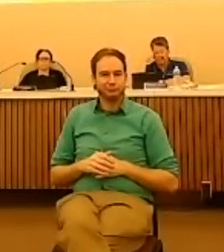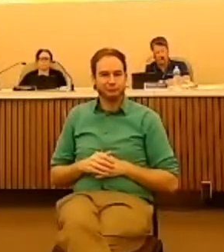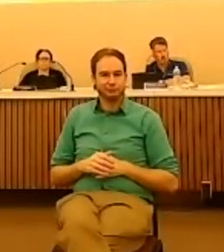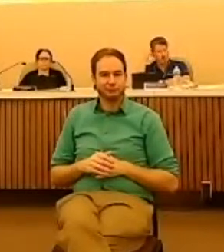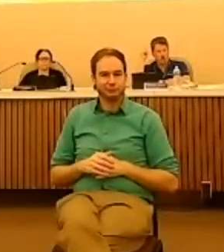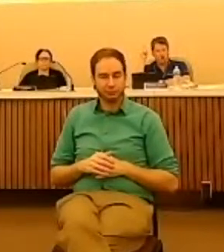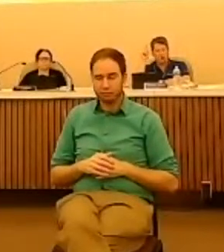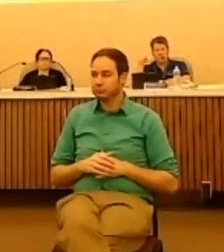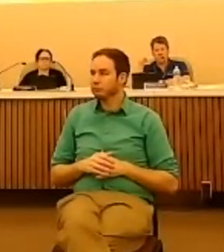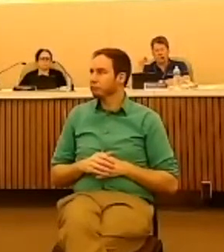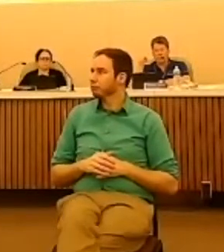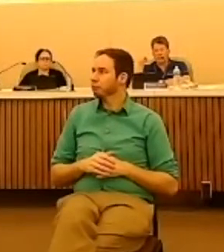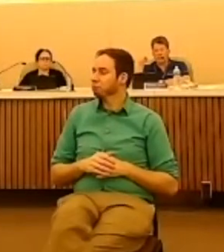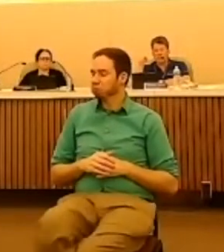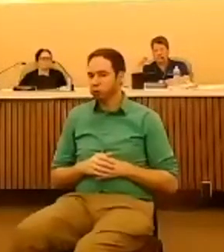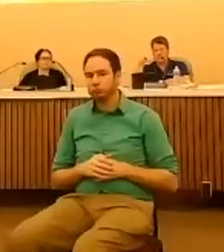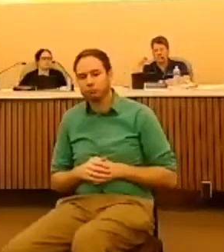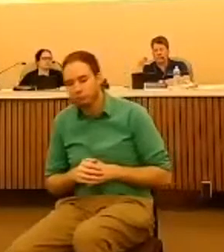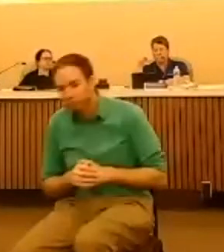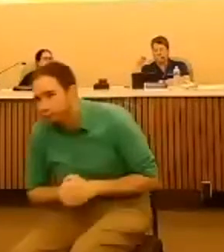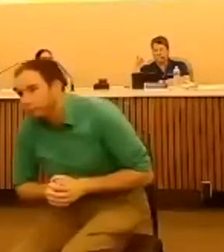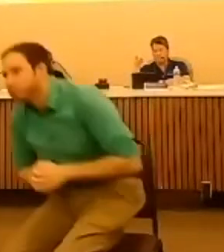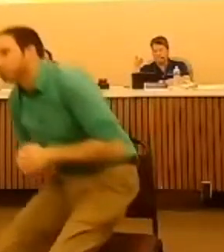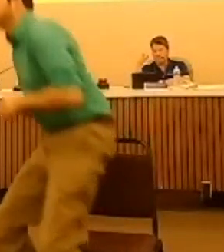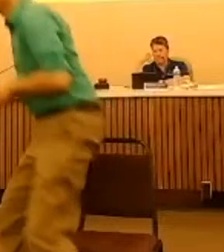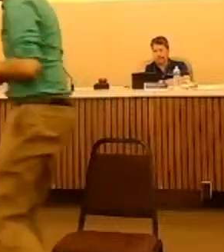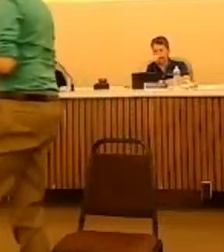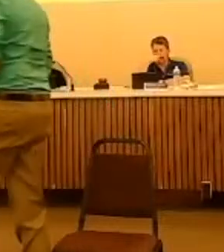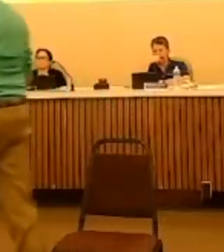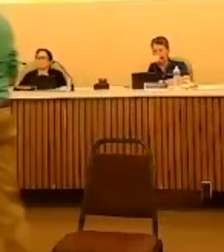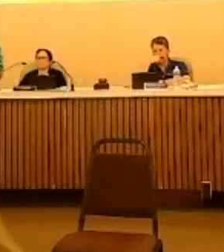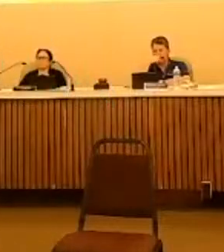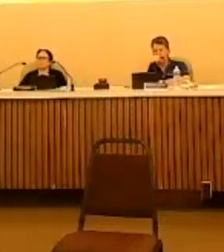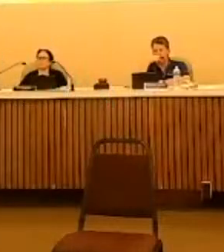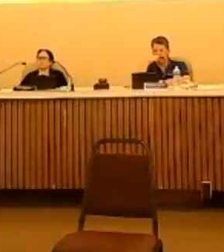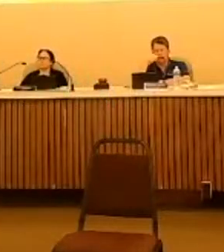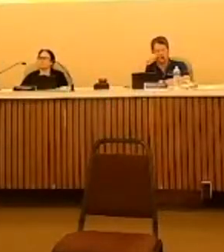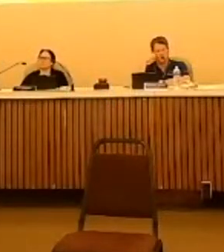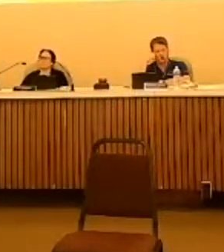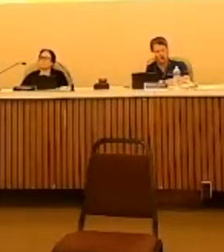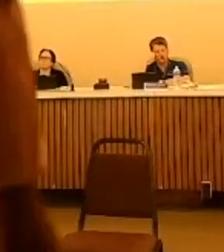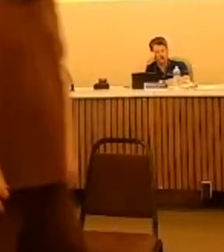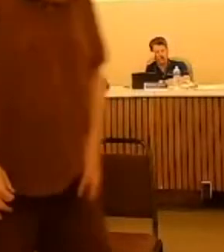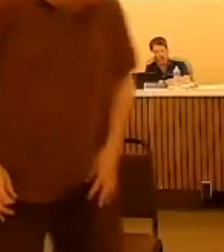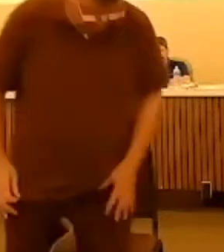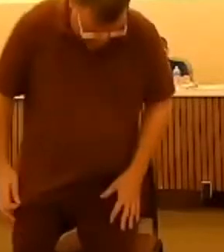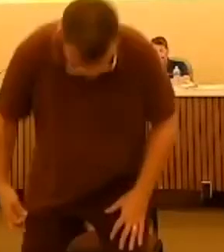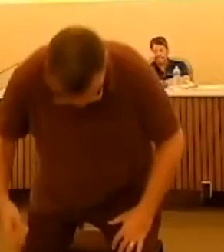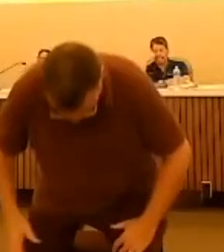Okay, do we have somebody? Yep, gentleman in the blue t-shirt.